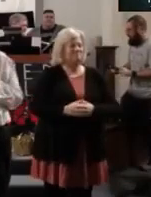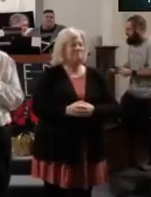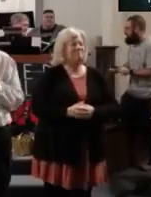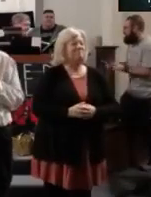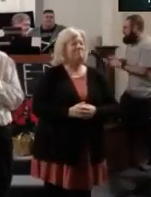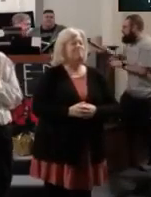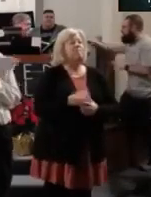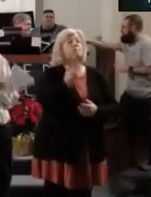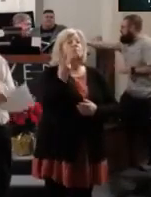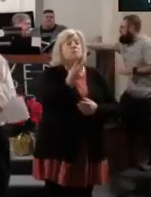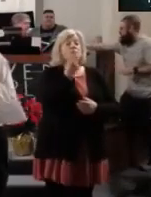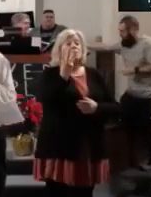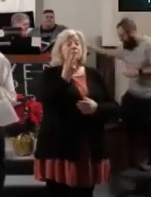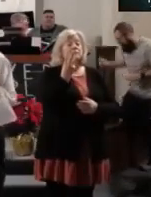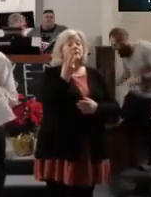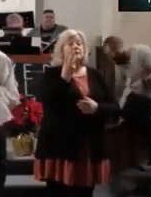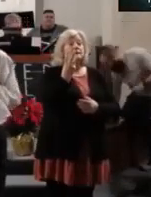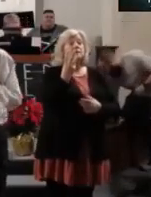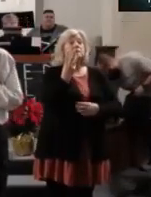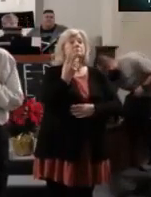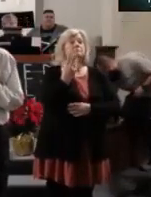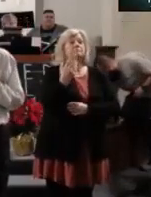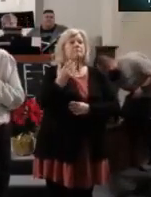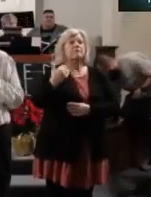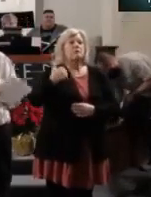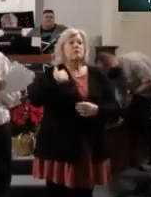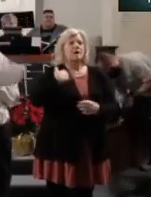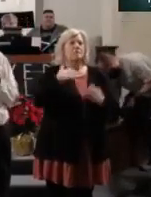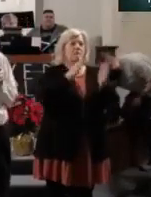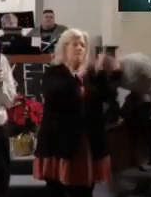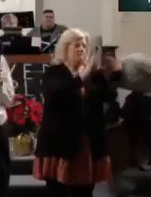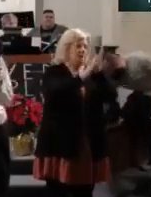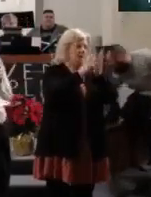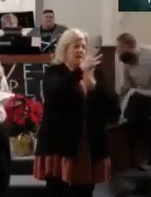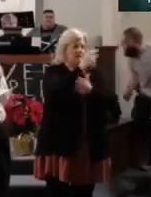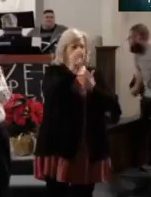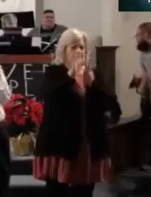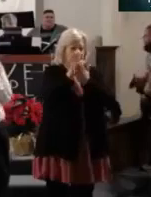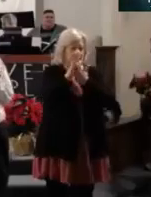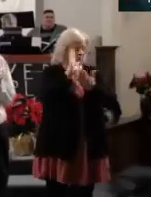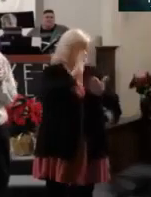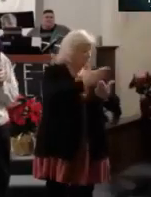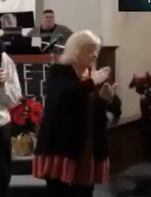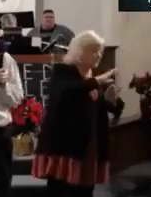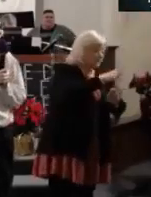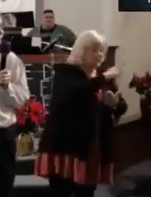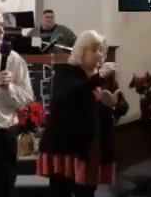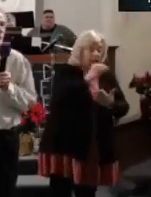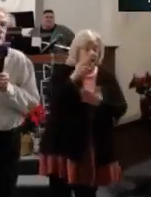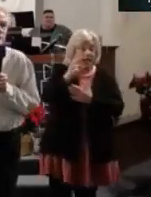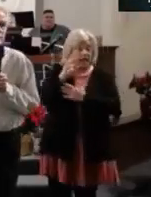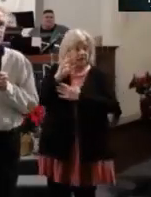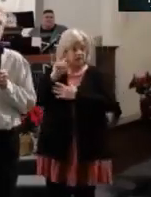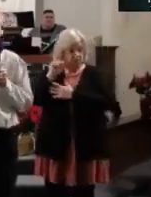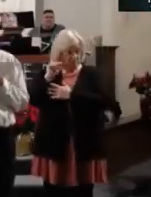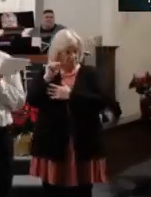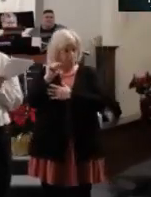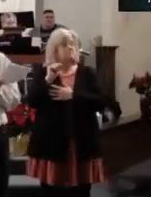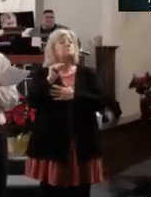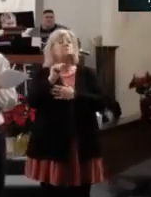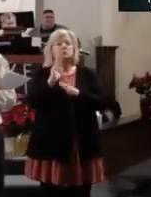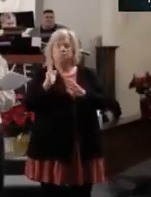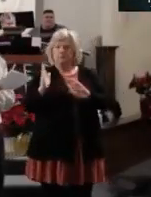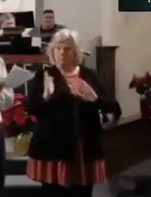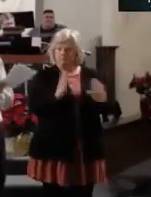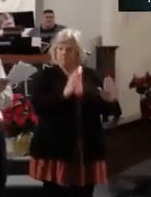we have Praise and Praise, which we sing the hymns. Is that what we're planning? We haven't called